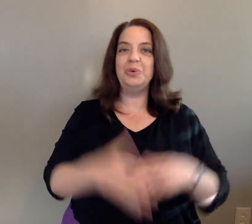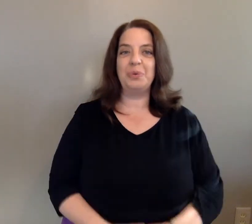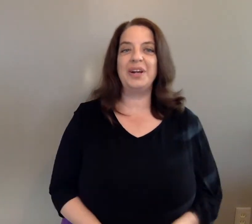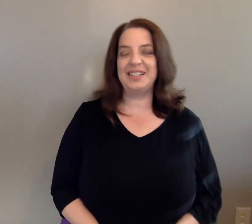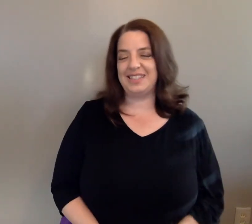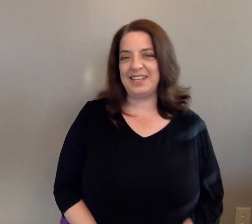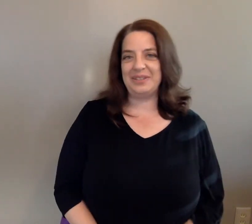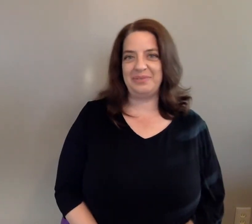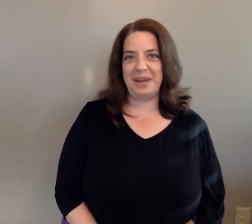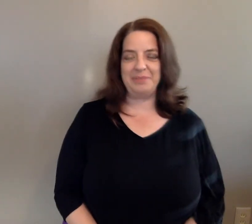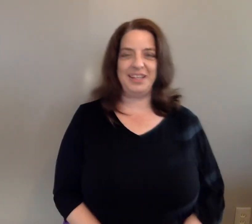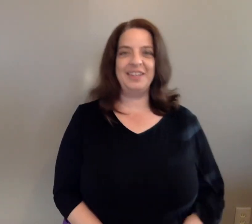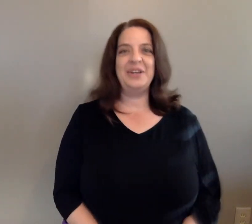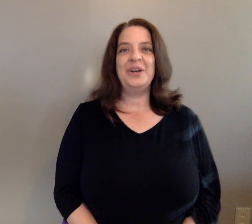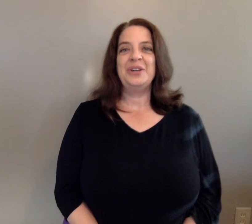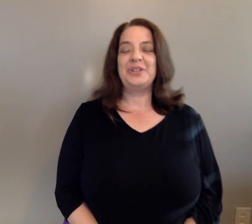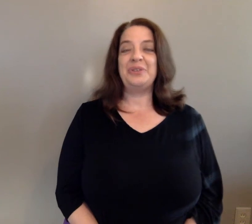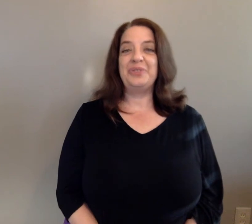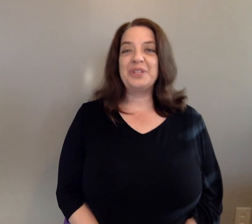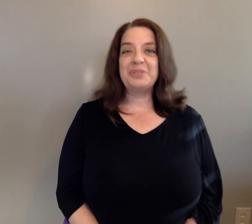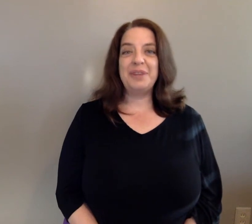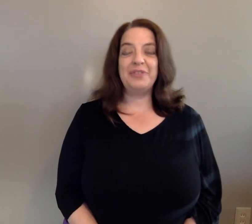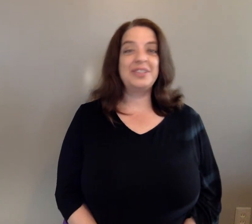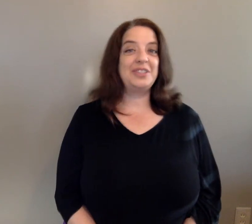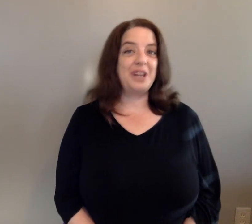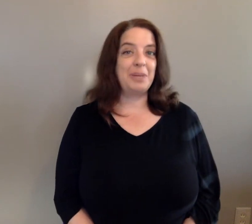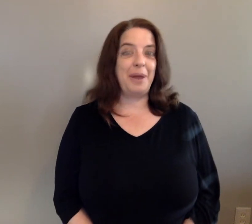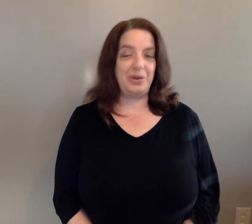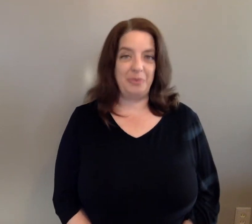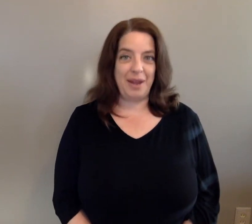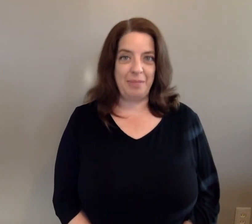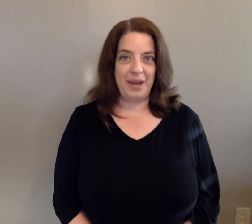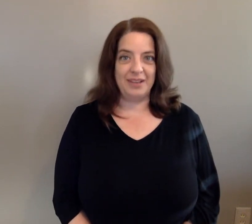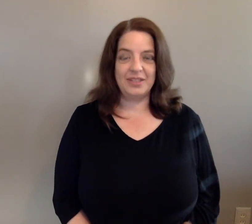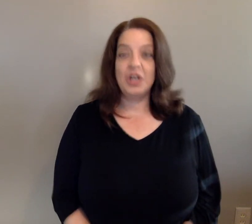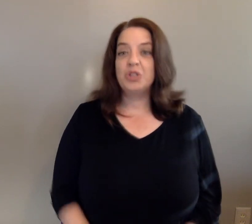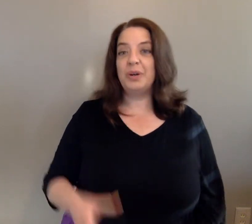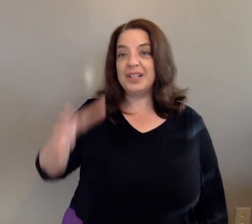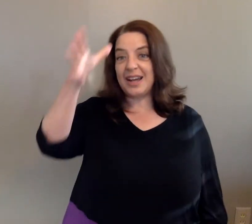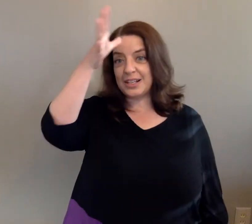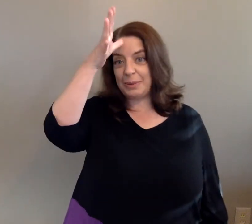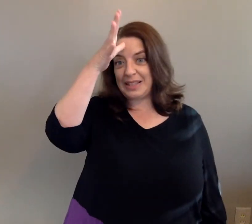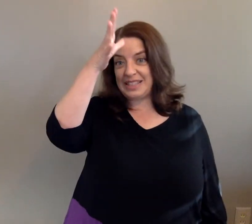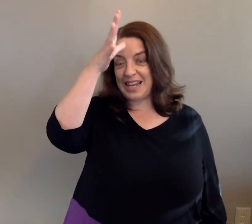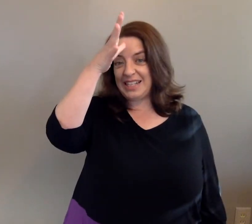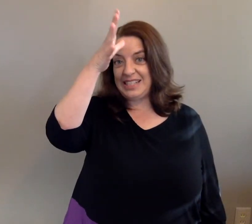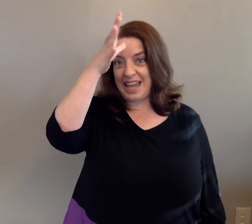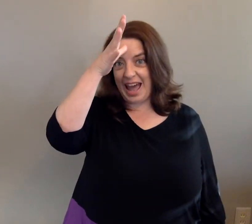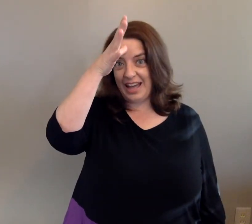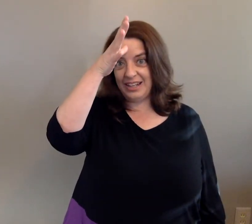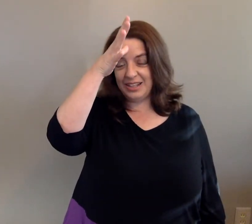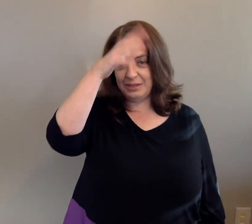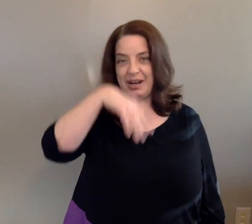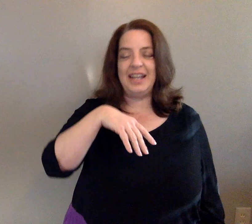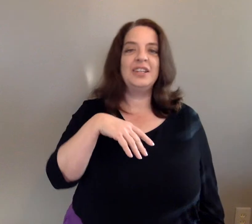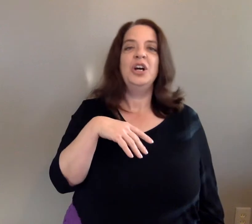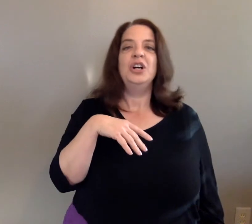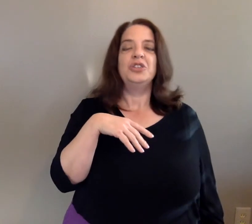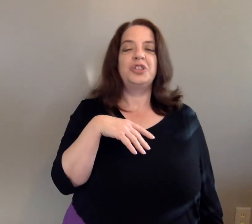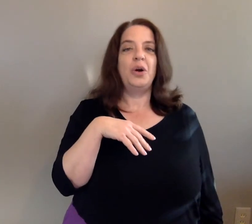more extended family. So first let's talk about grandparents. So we already talked about the sign dad, right? So